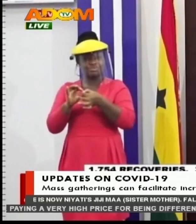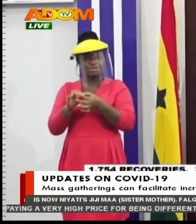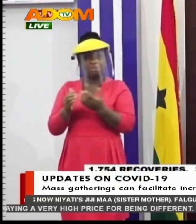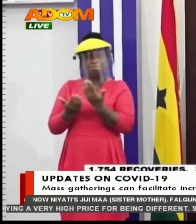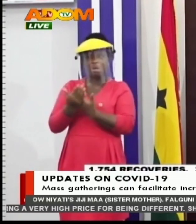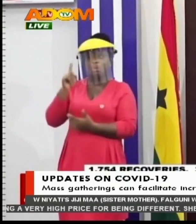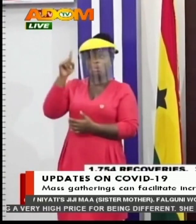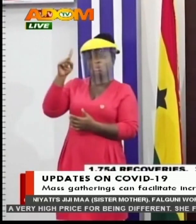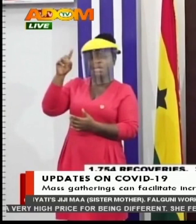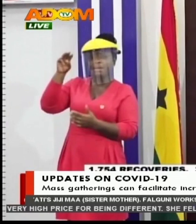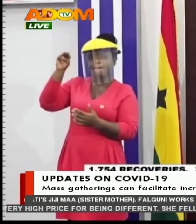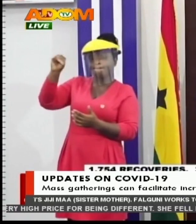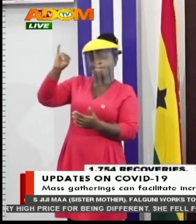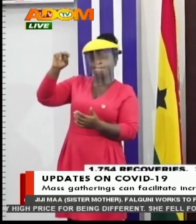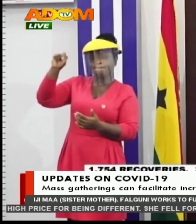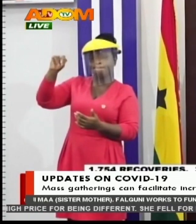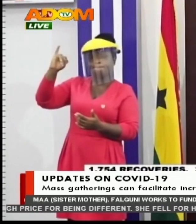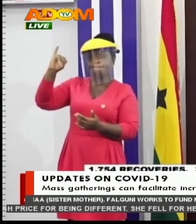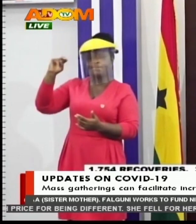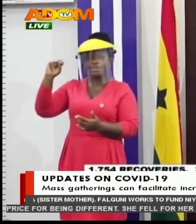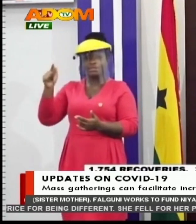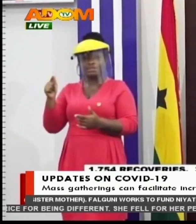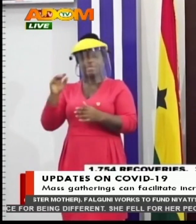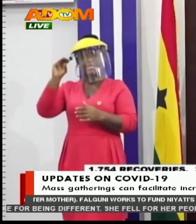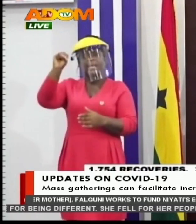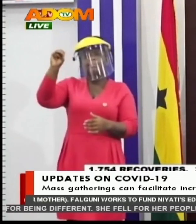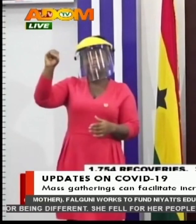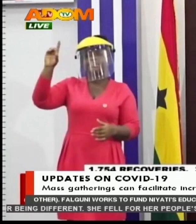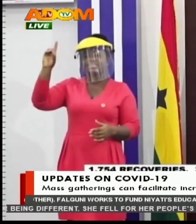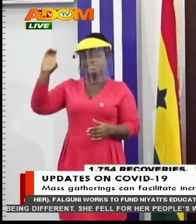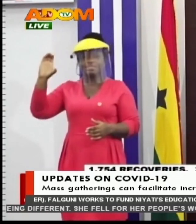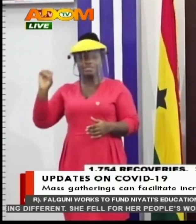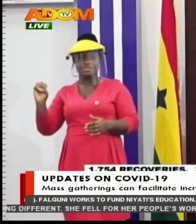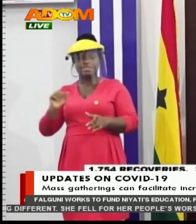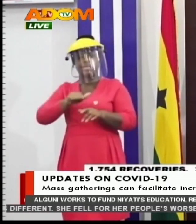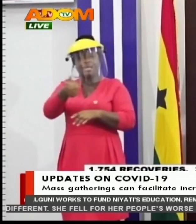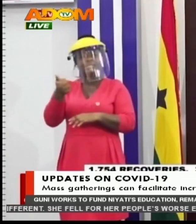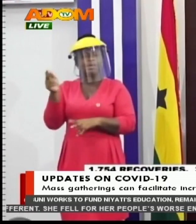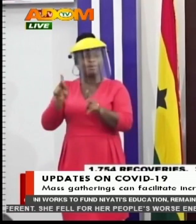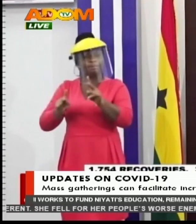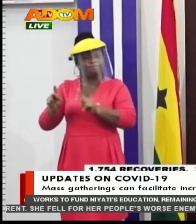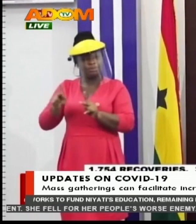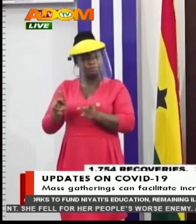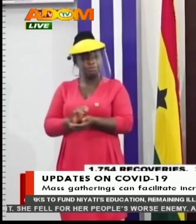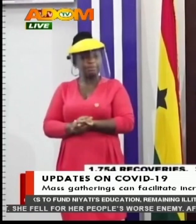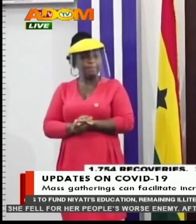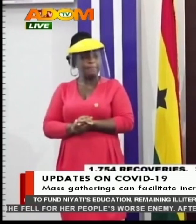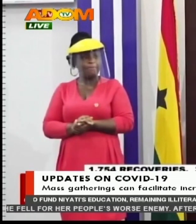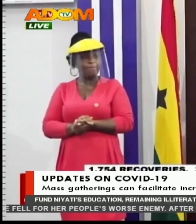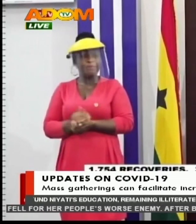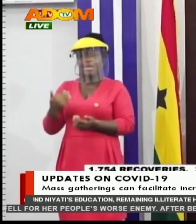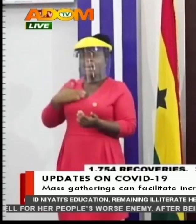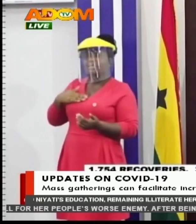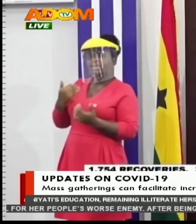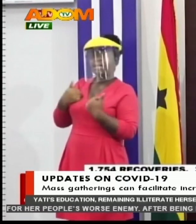And let me say that Ghana's first two cases actually were reported on the 12th of March. The next day